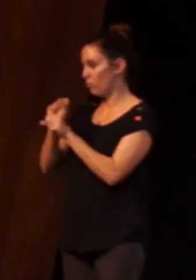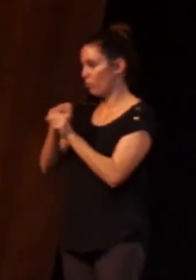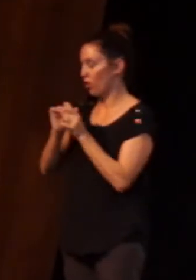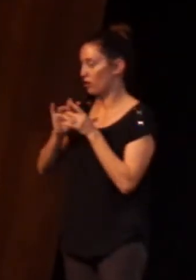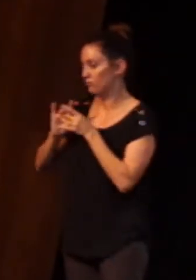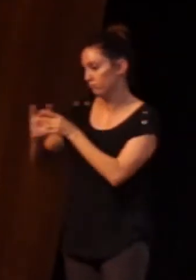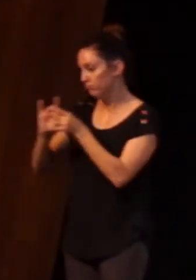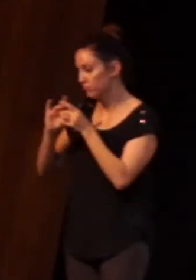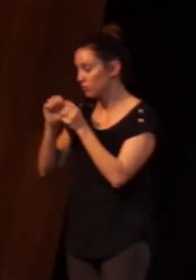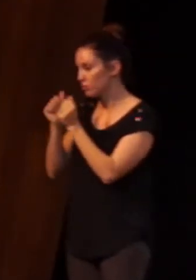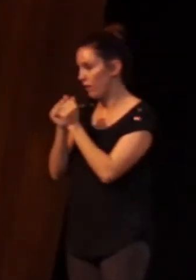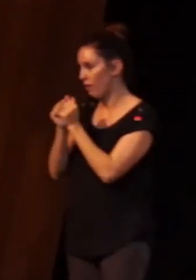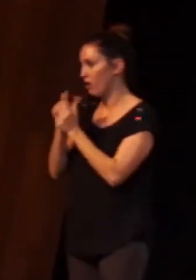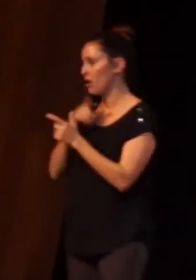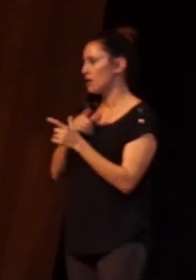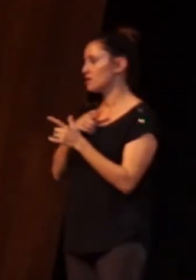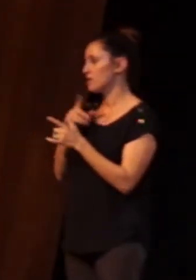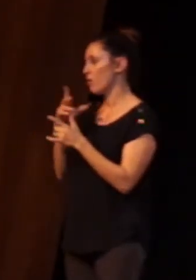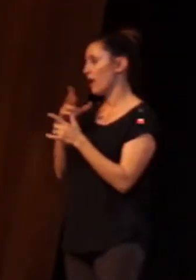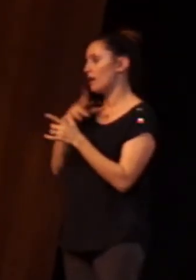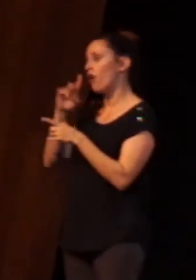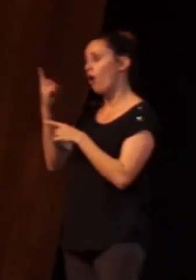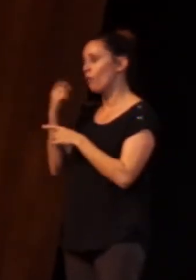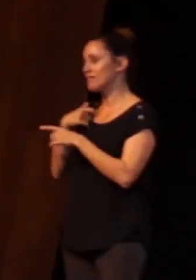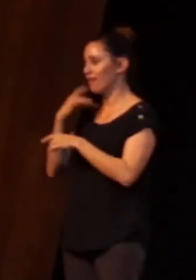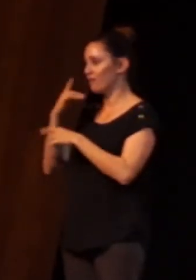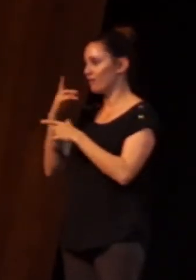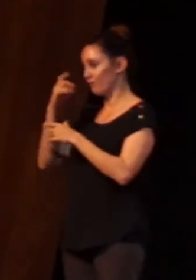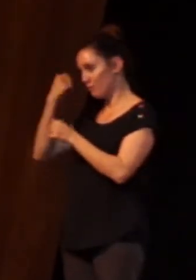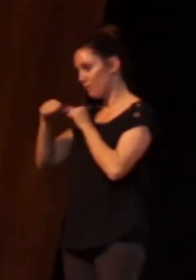early, because as he learned, if you're not on time in this business, you're